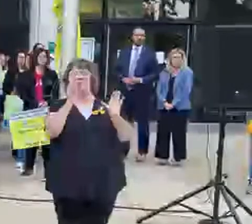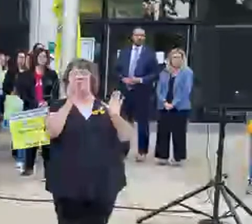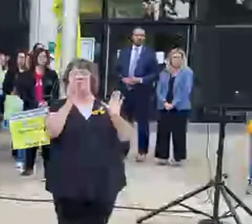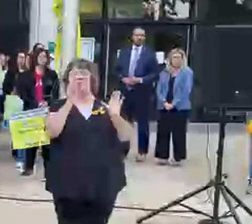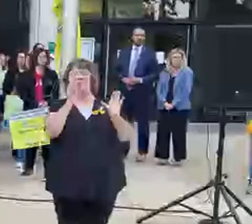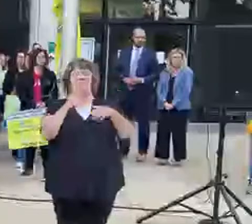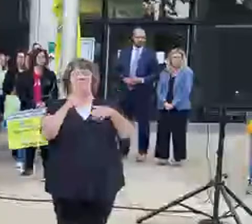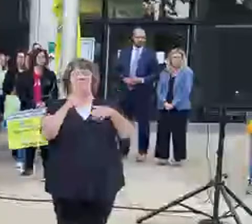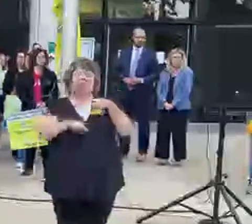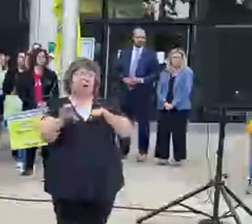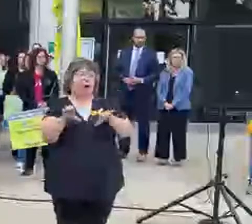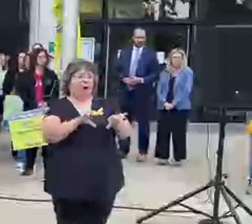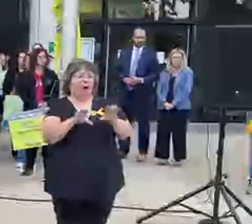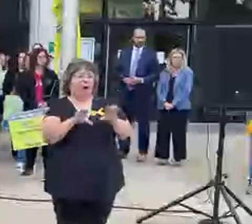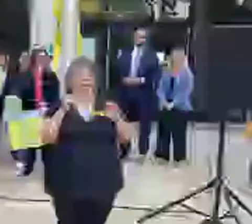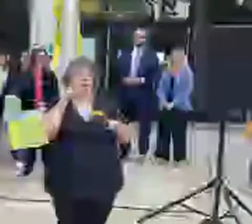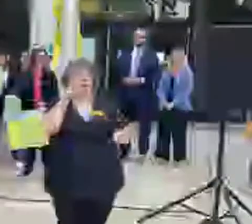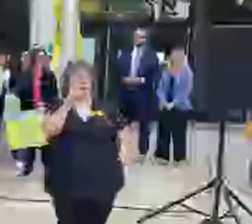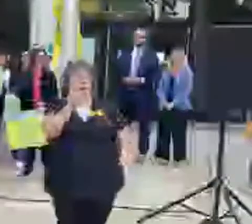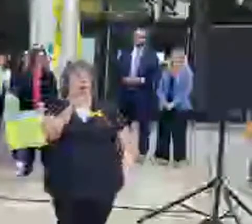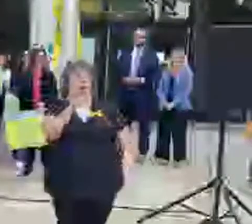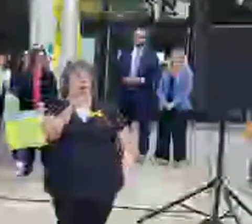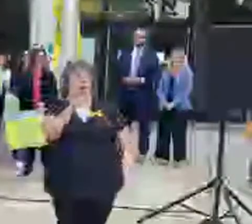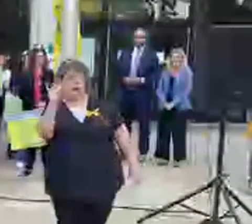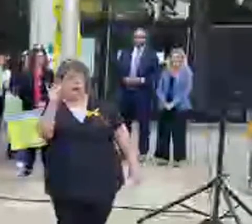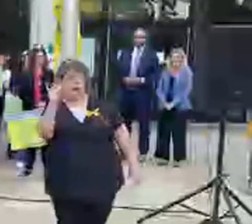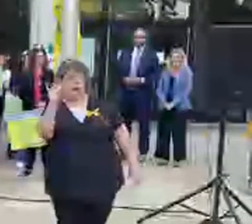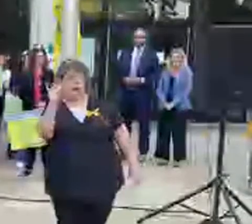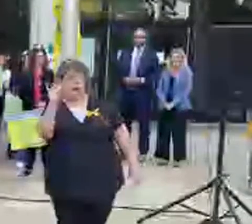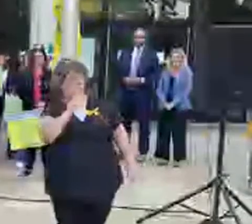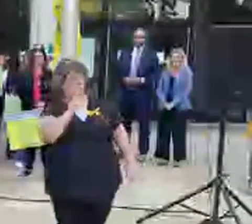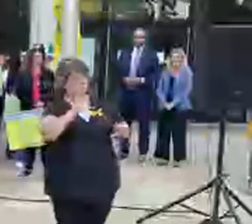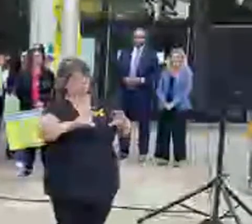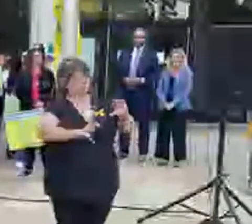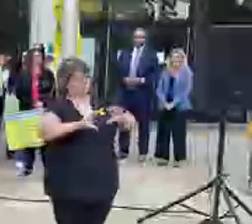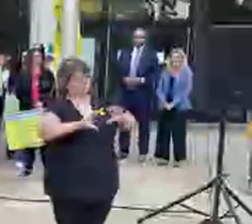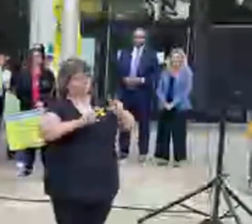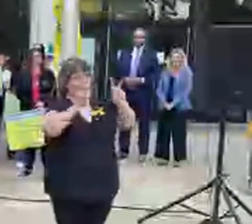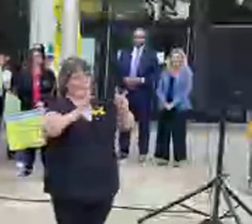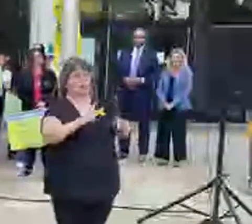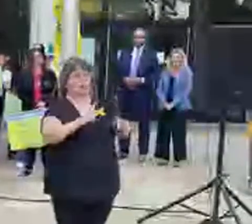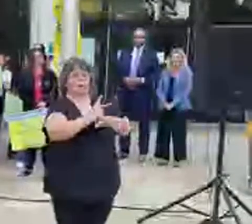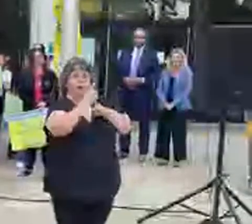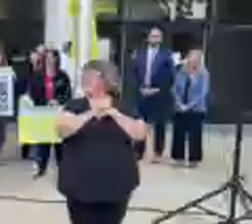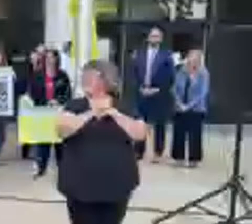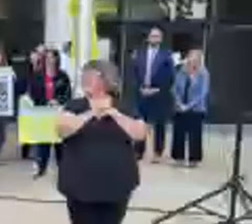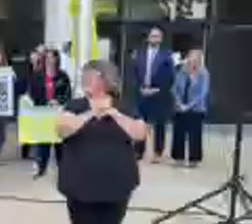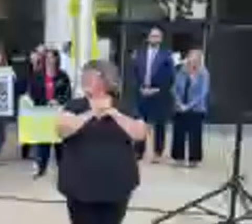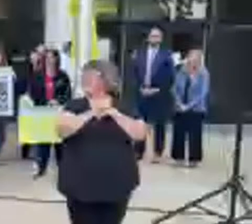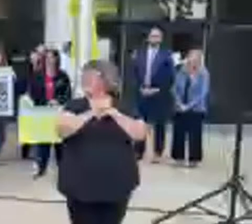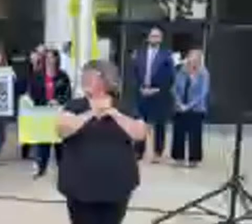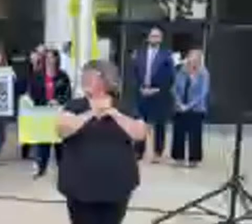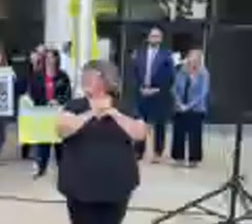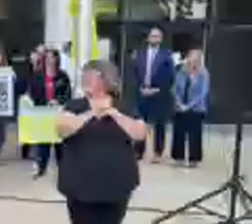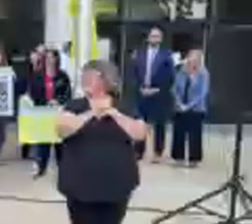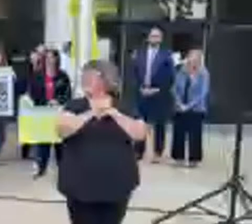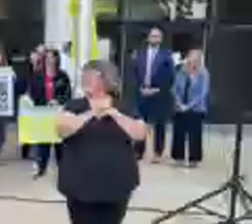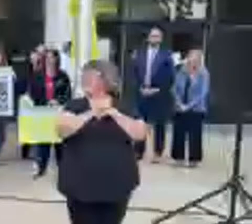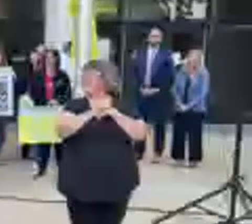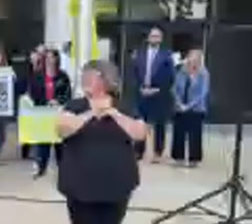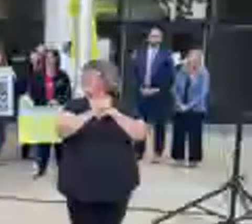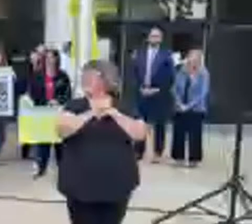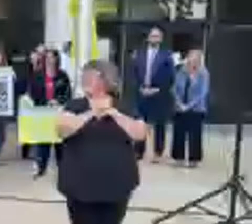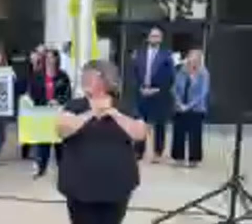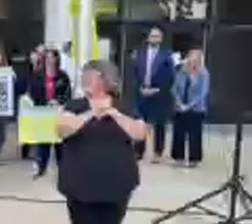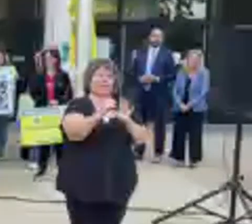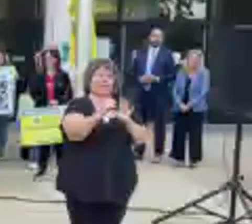if you are in a crisis situation, do not call 988. Talk to somebody who cares all every day and ensuring a